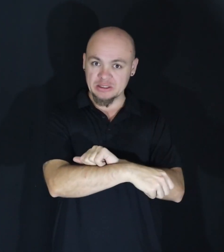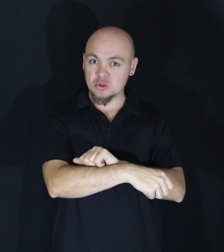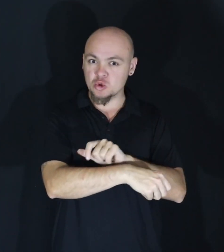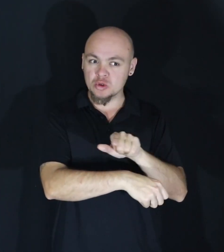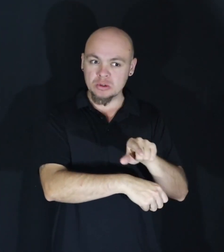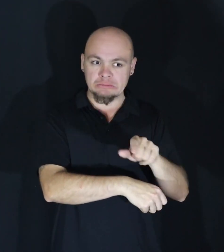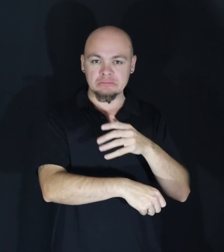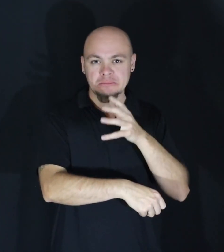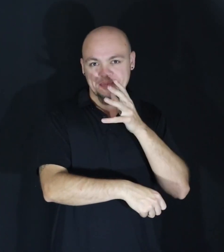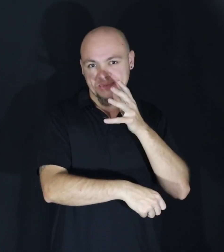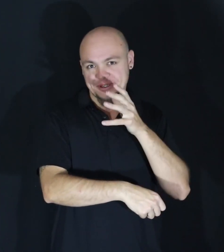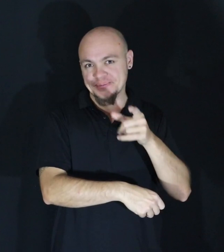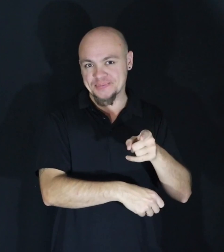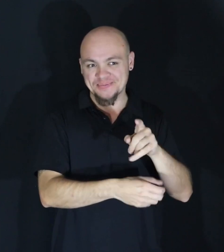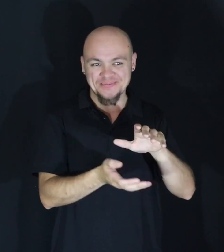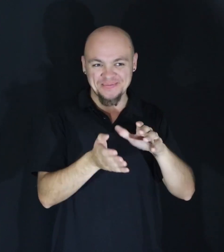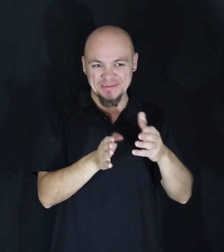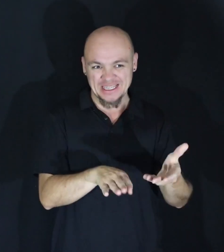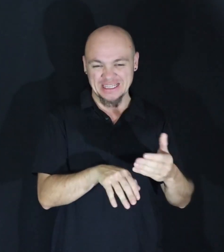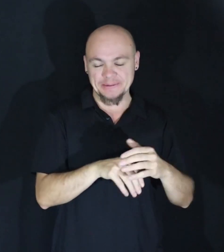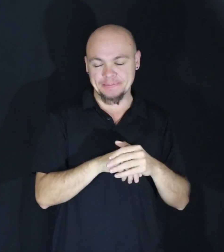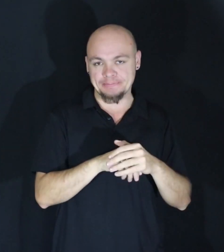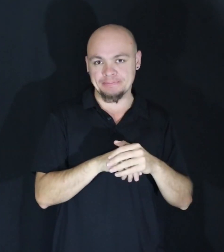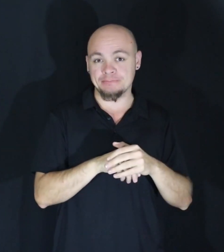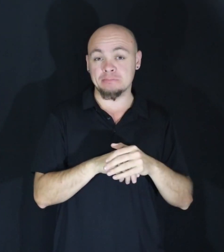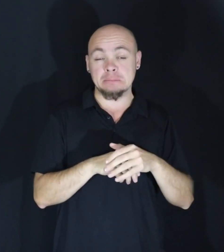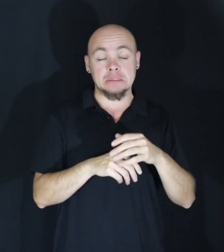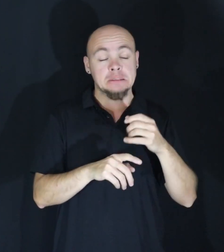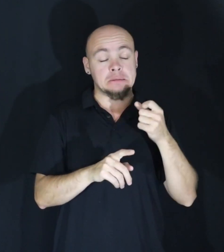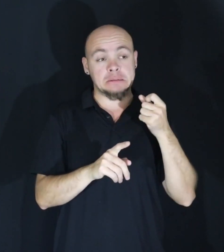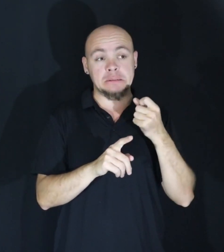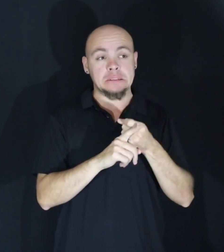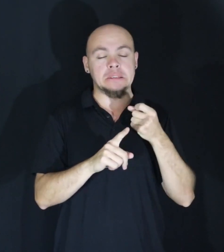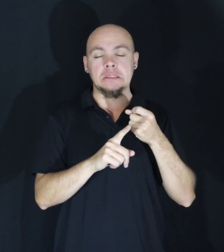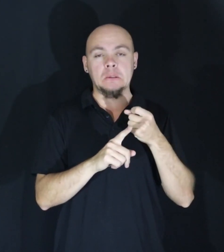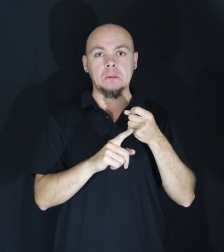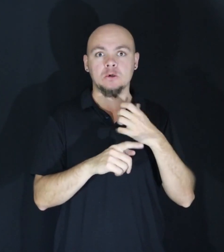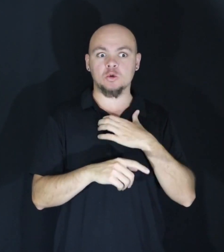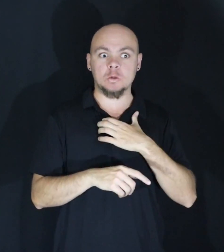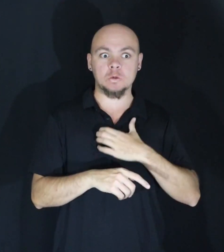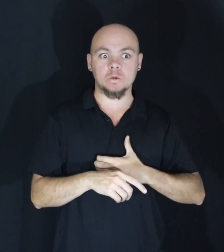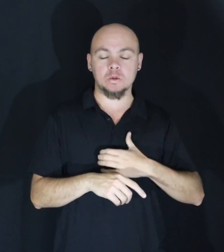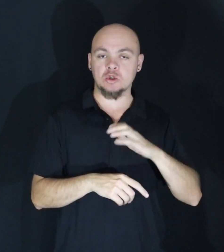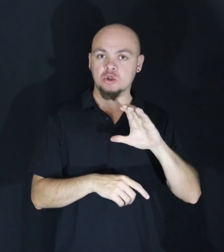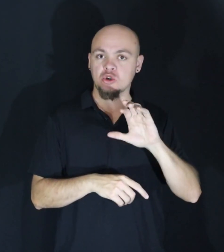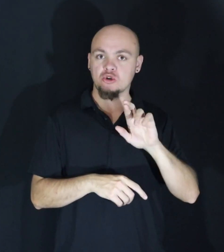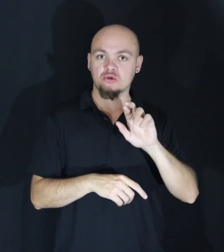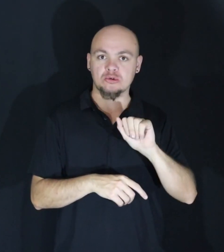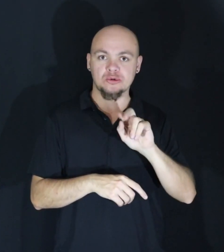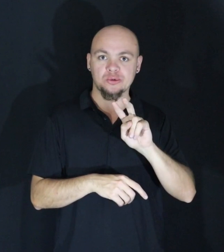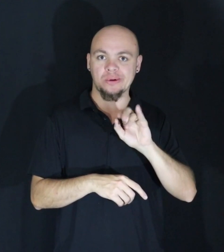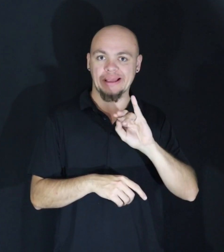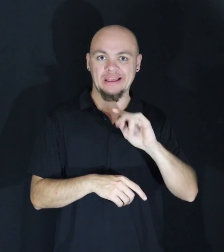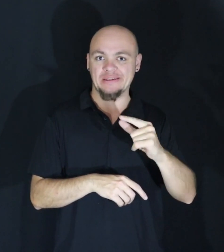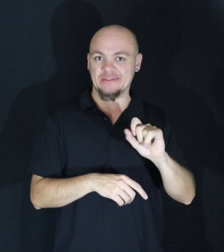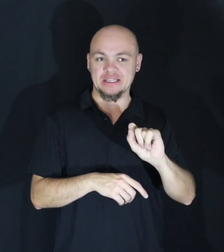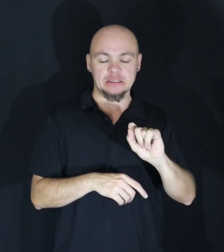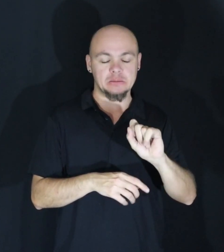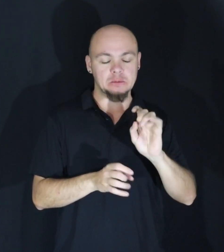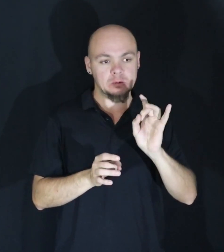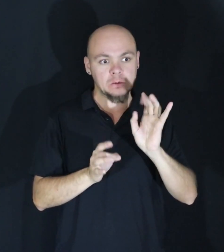life, suddenly I was hounded by colossal cravings. My substance of